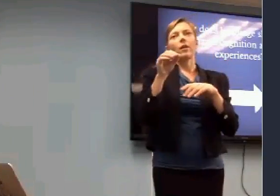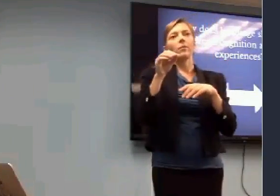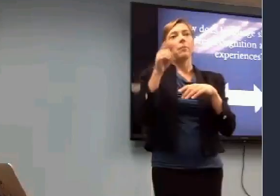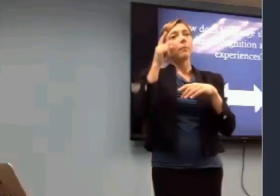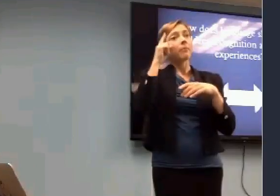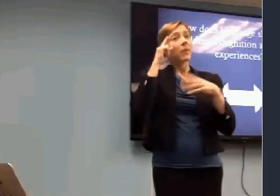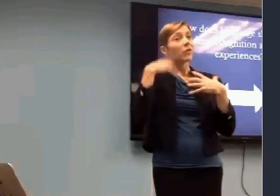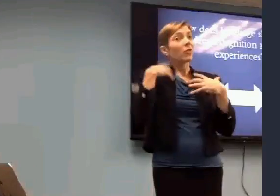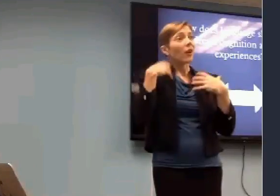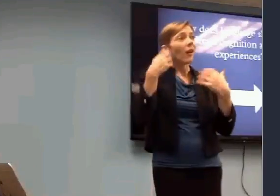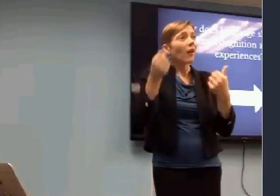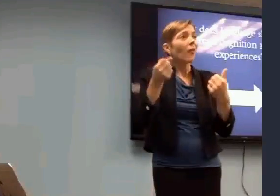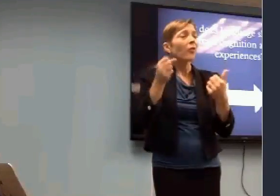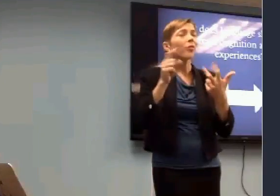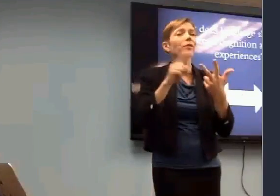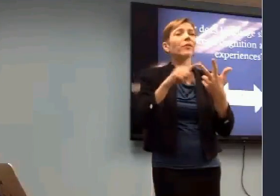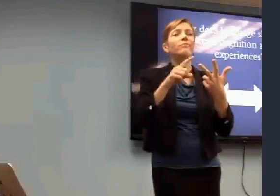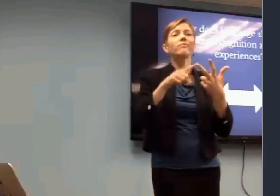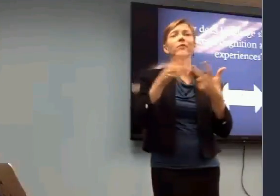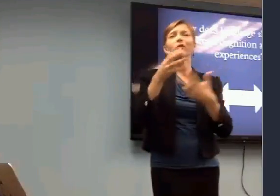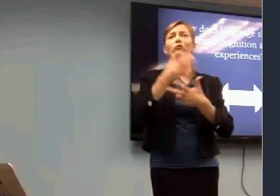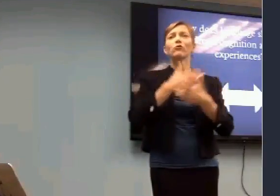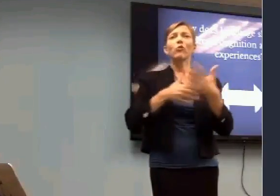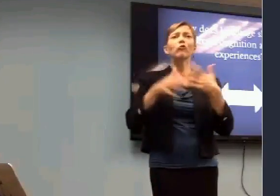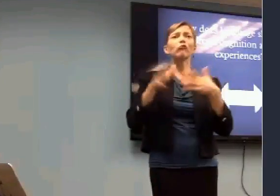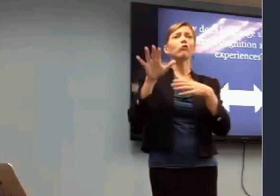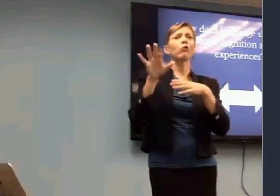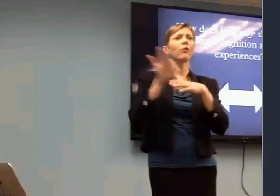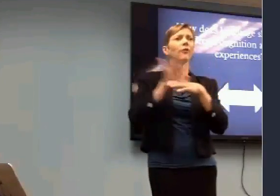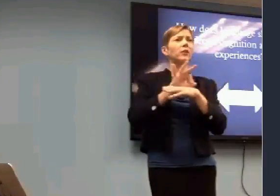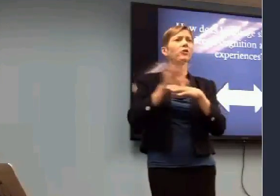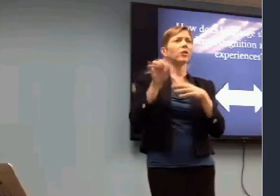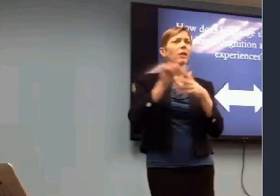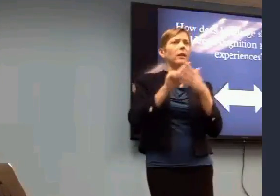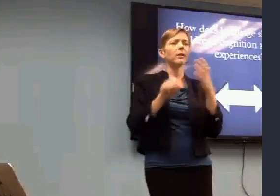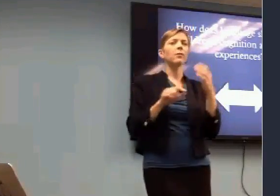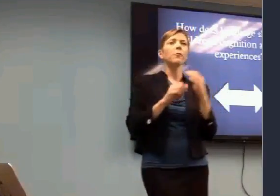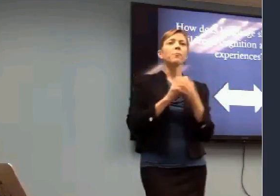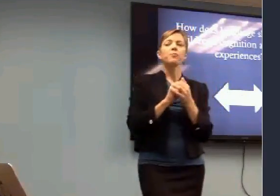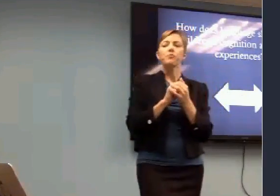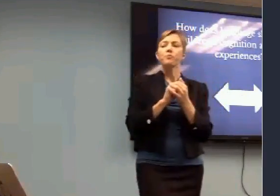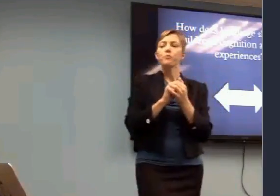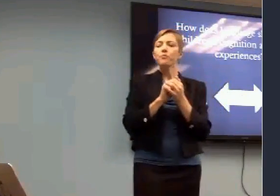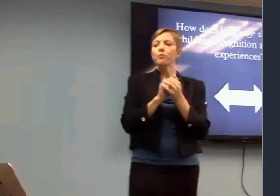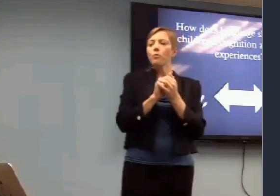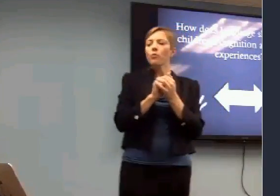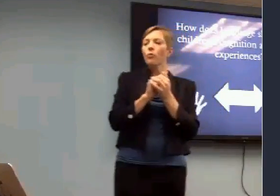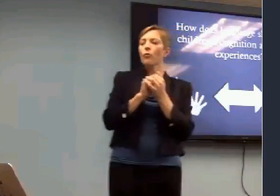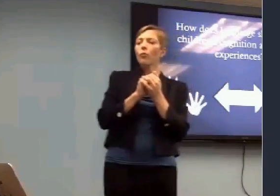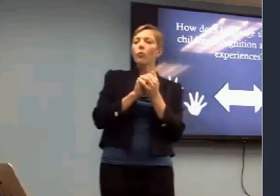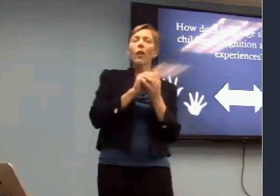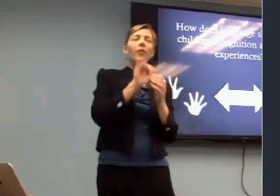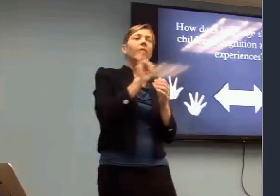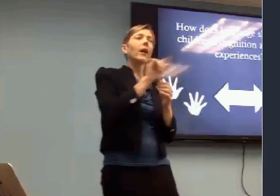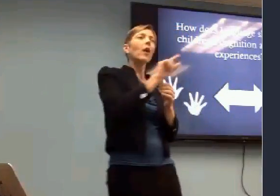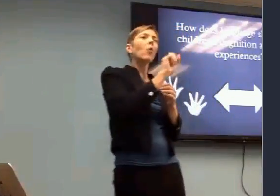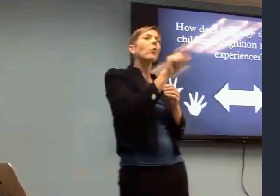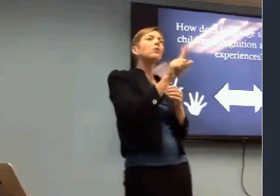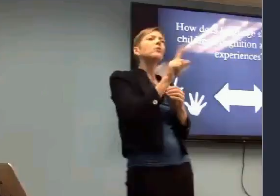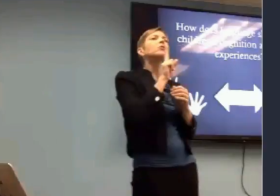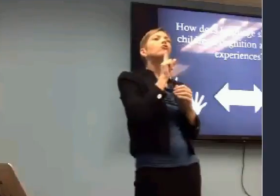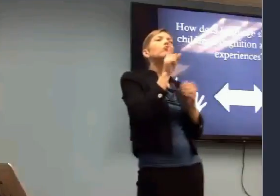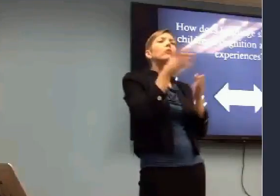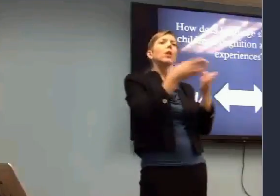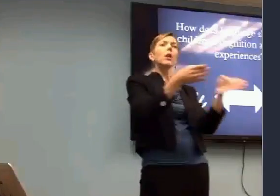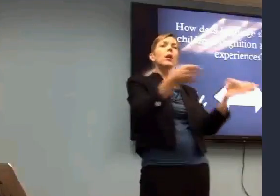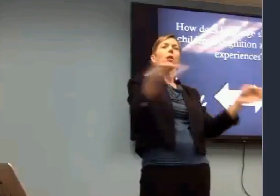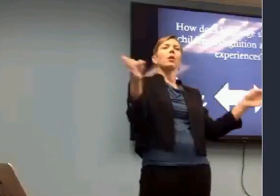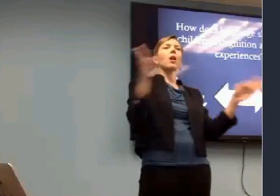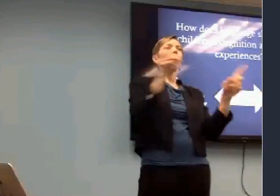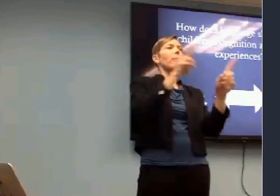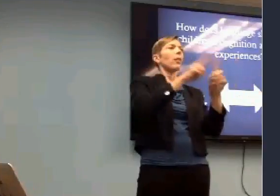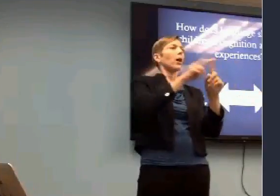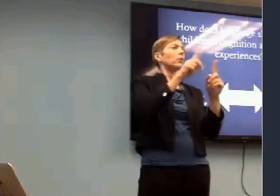different cognitive domains, areas of mental health, social functioning, and the like. This fundamental